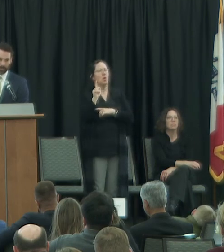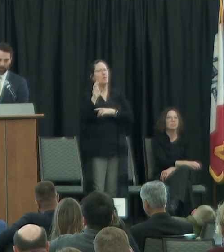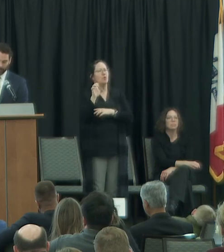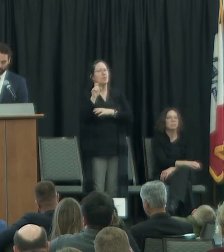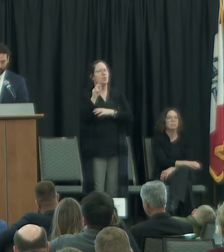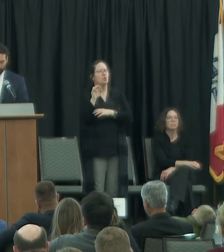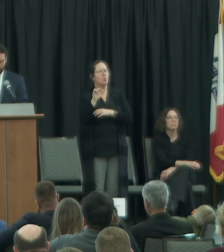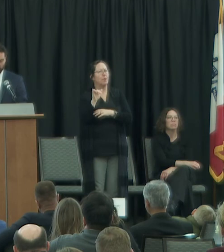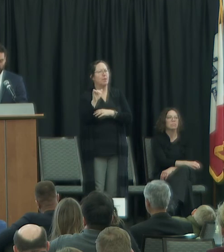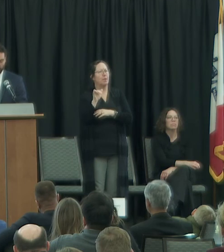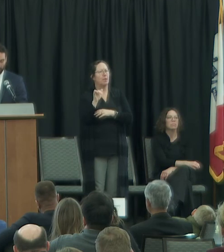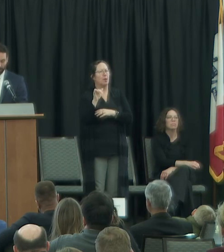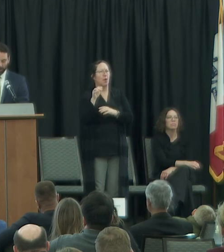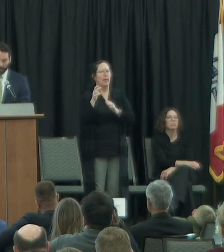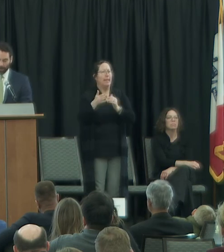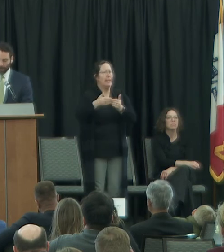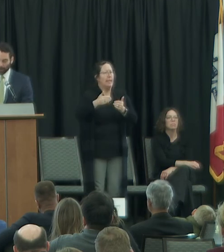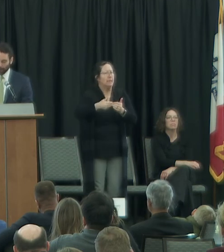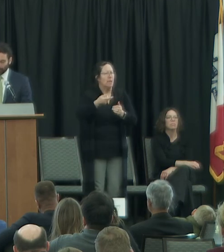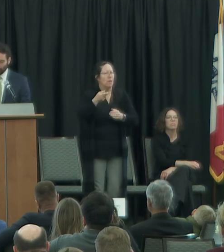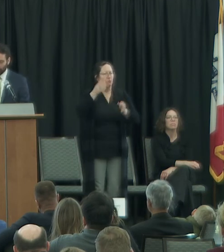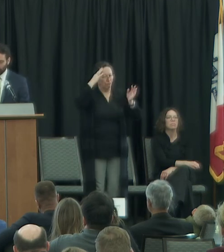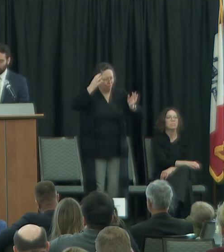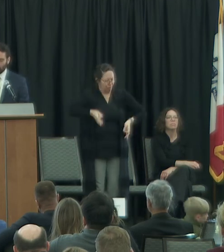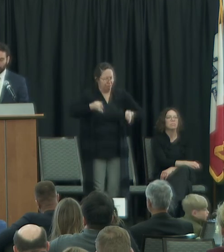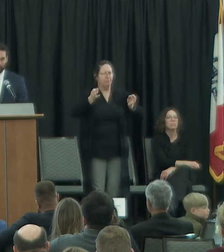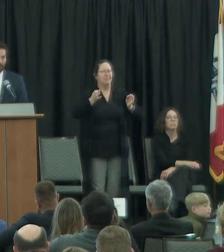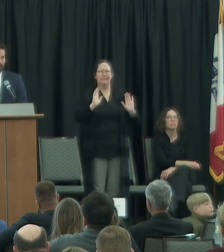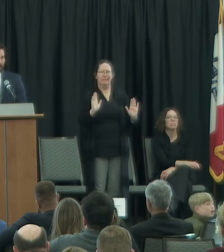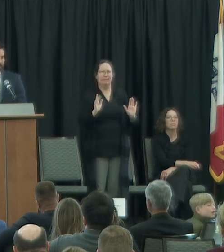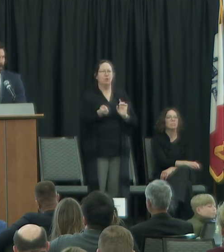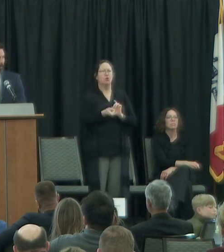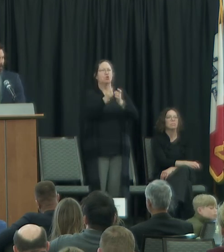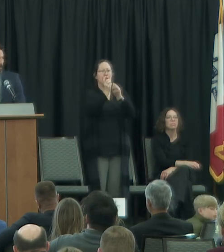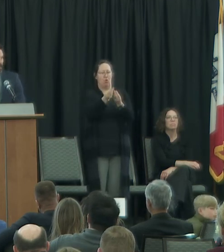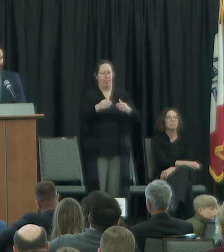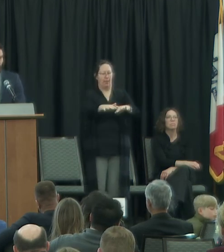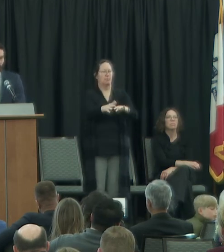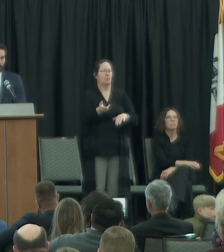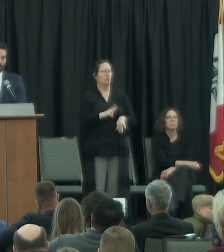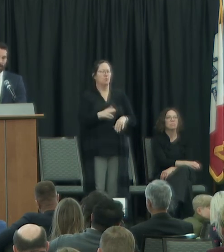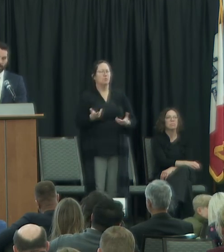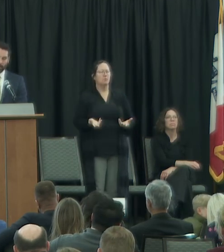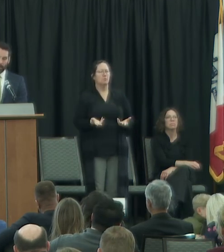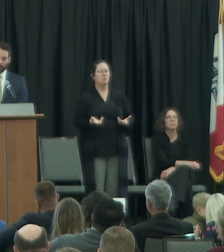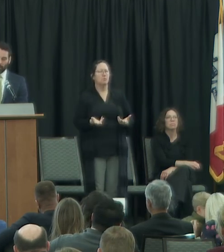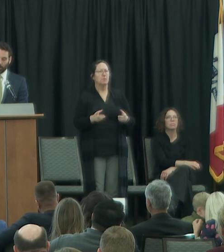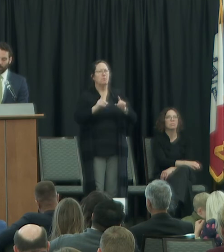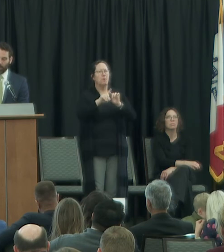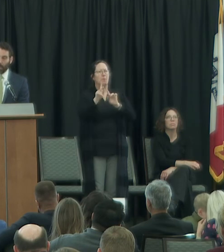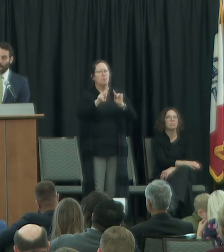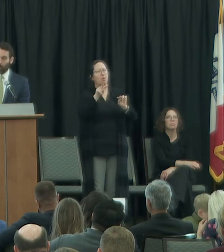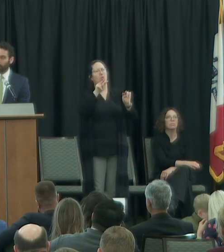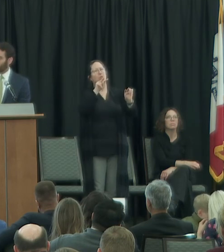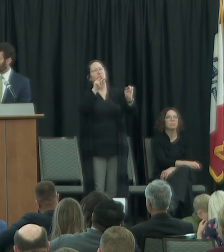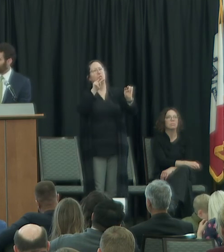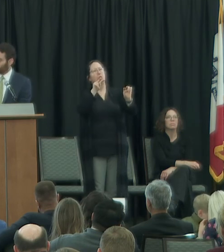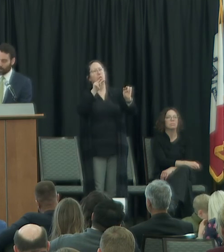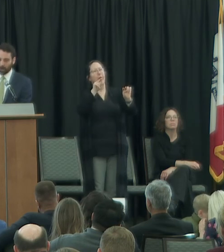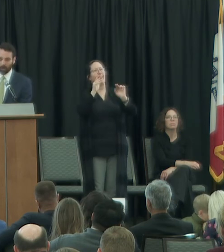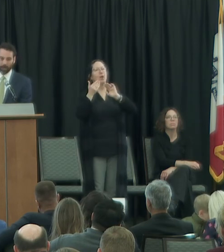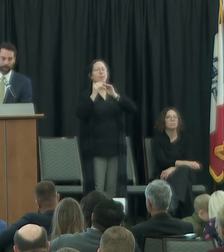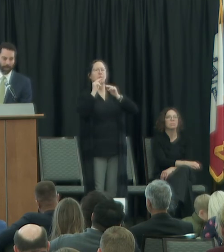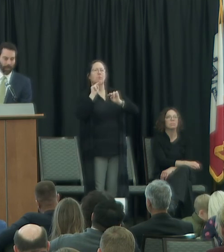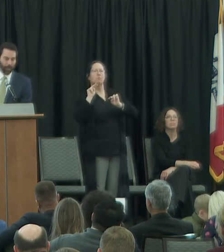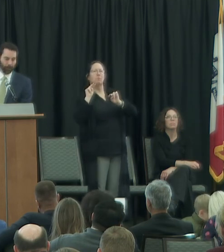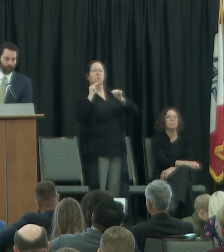issue. This isn't a slam dunk. It changes the landscape. It changes the way people look out into their